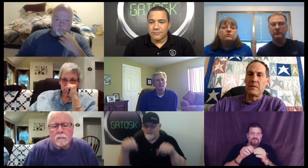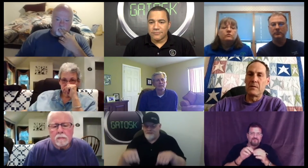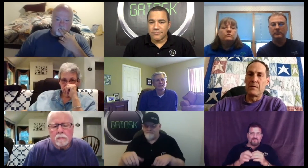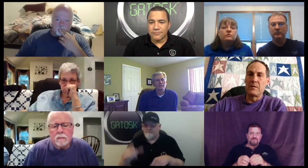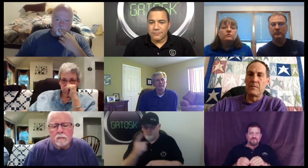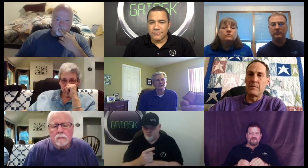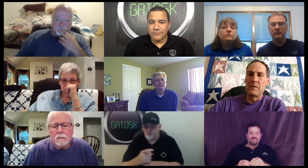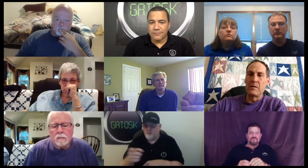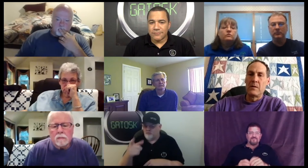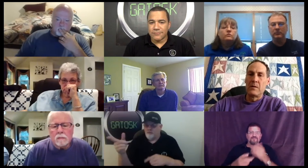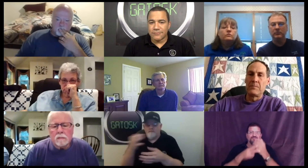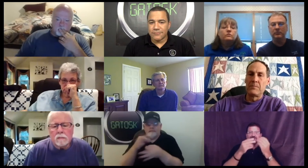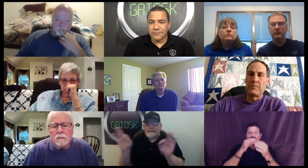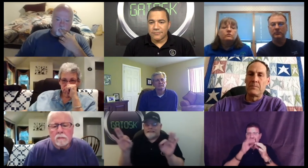So that way the interpreter.